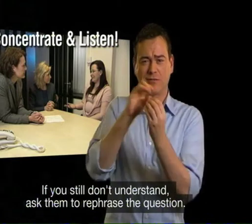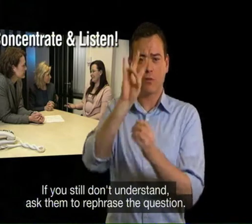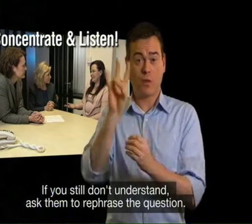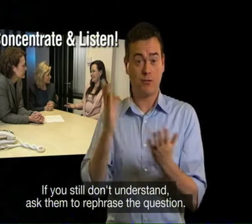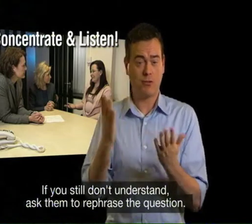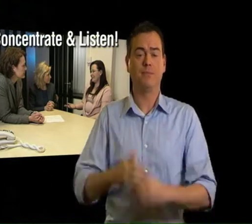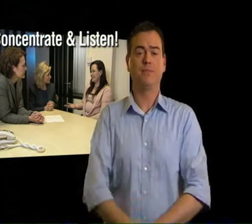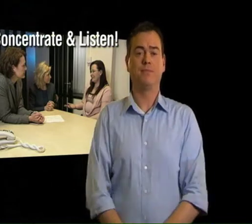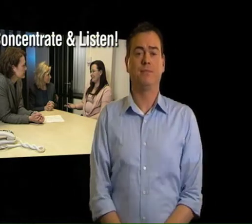question.